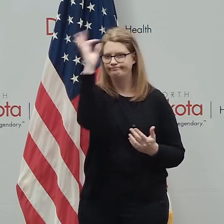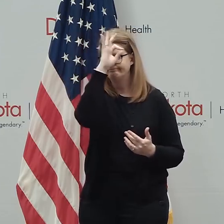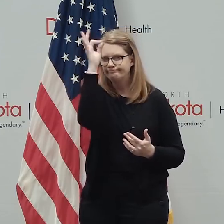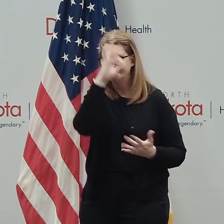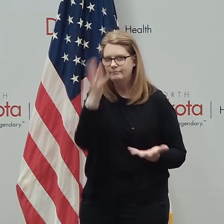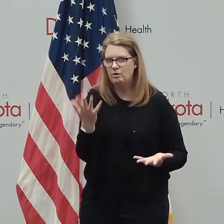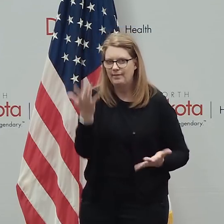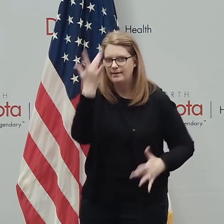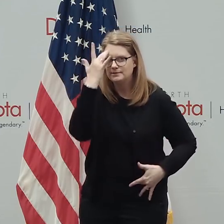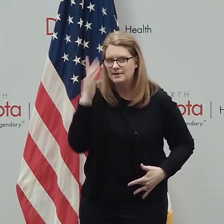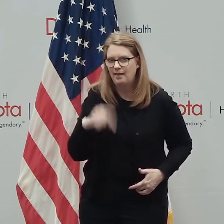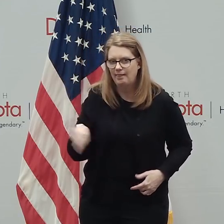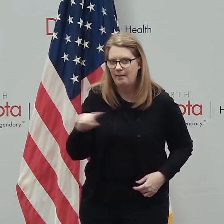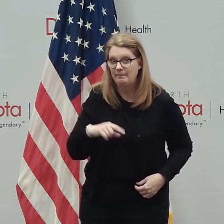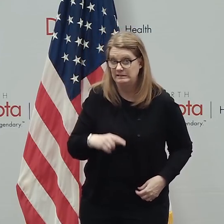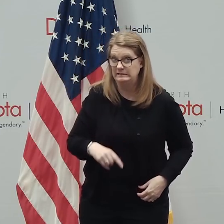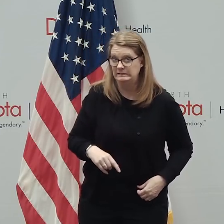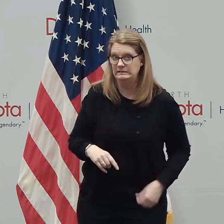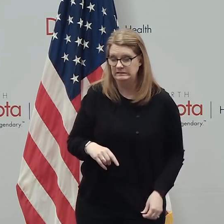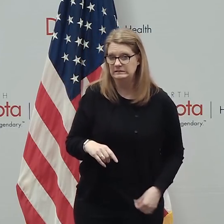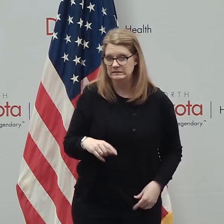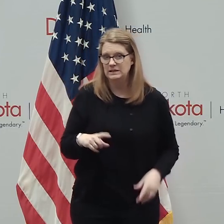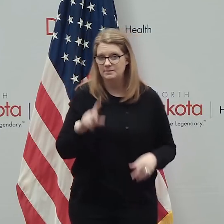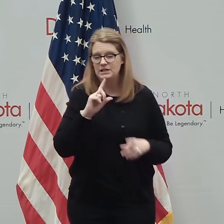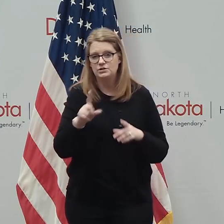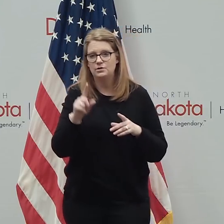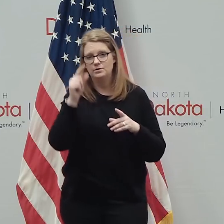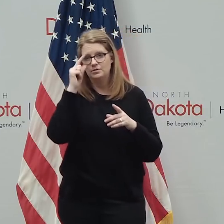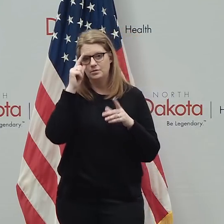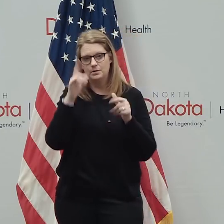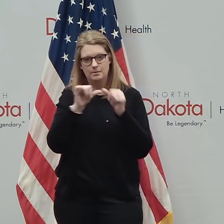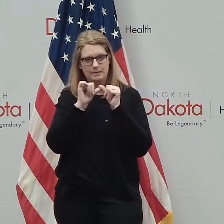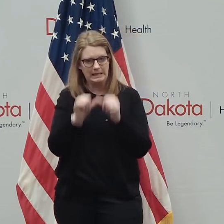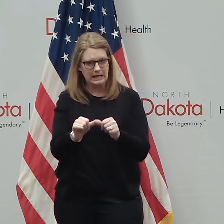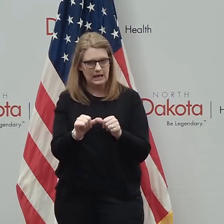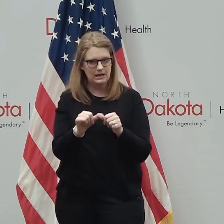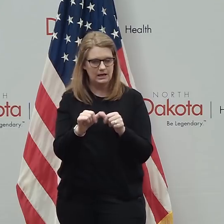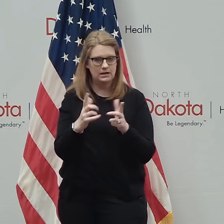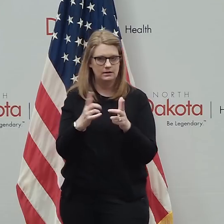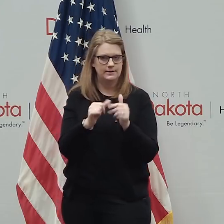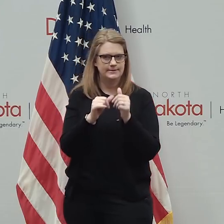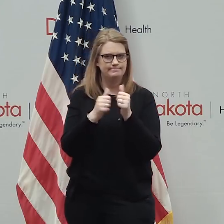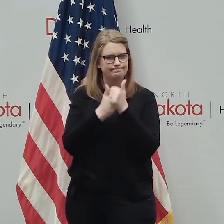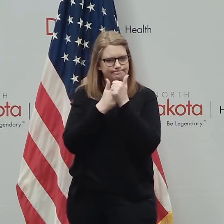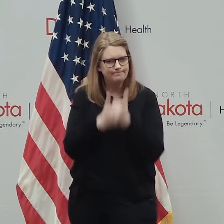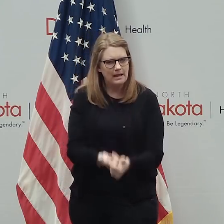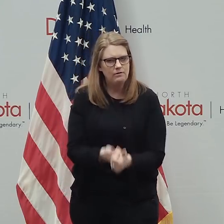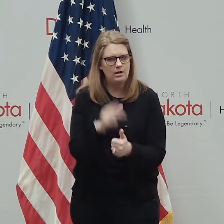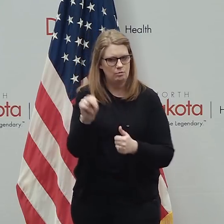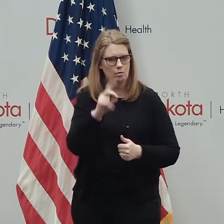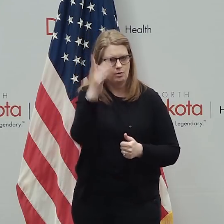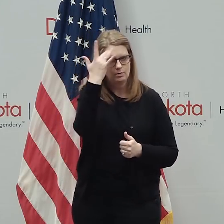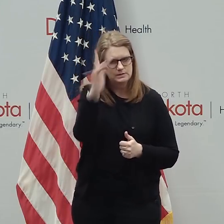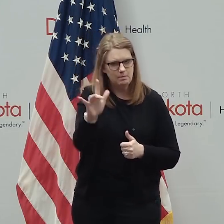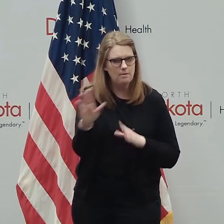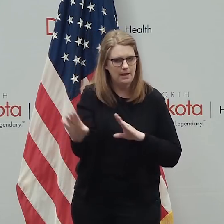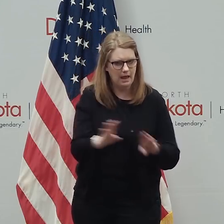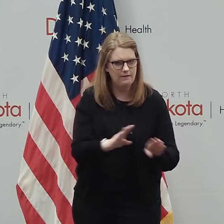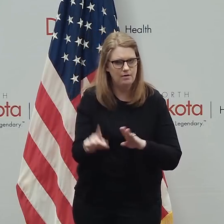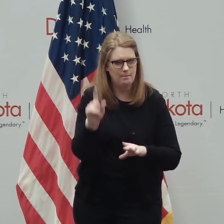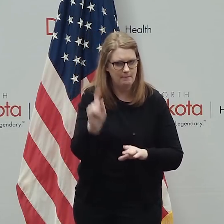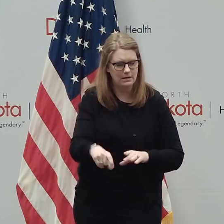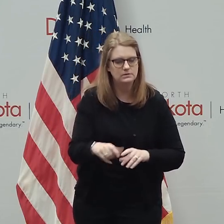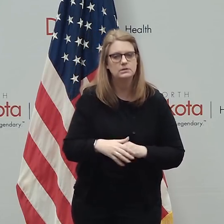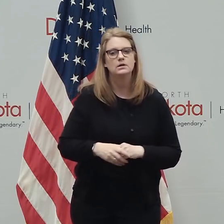have to really maintain our vigilance in those particular counties. So